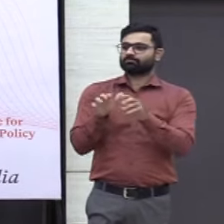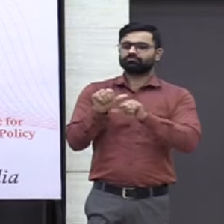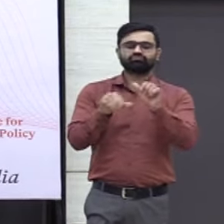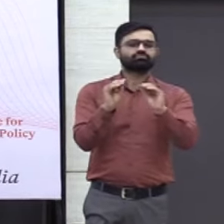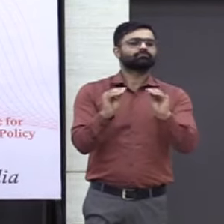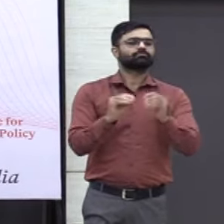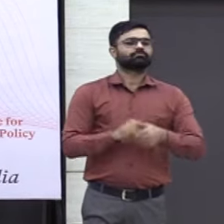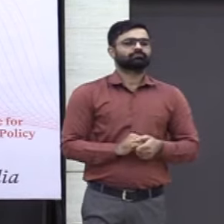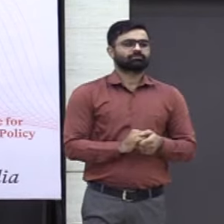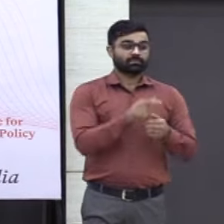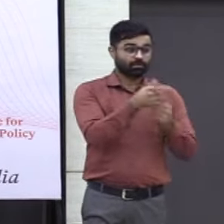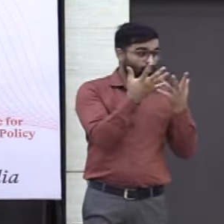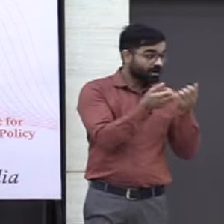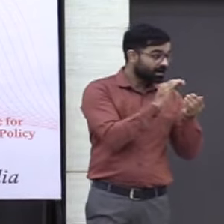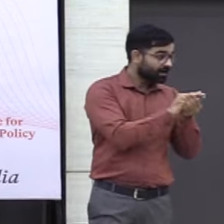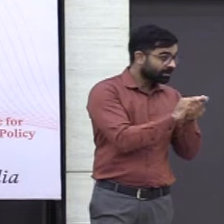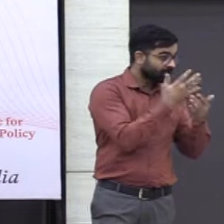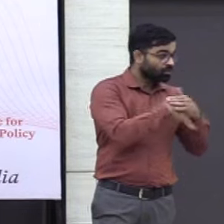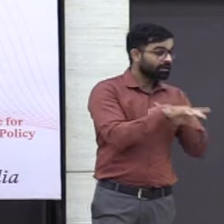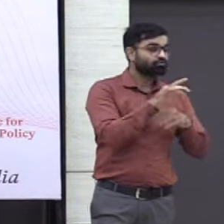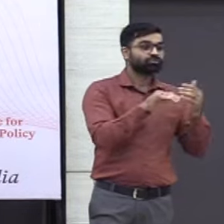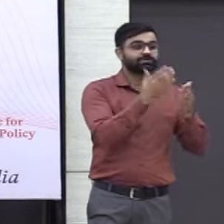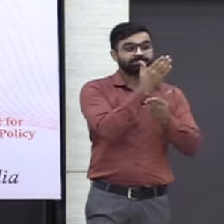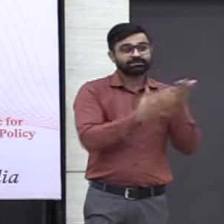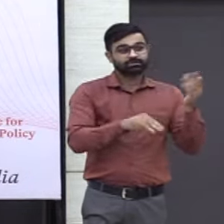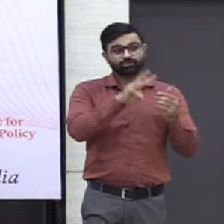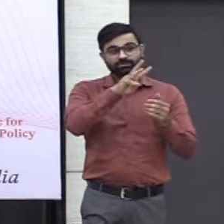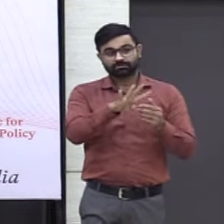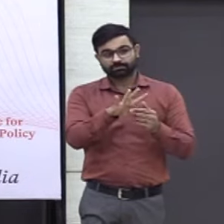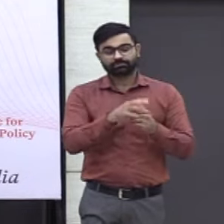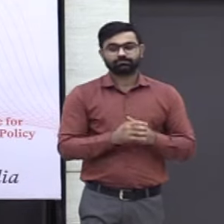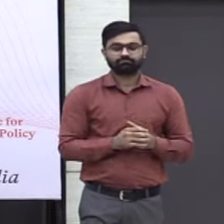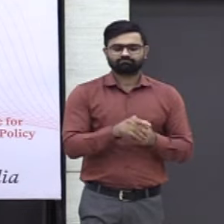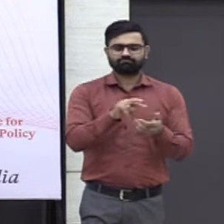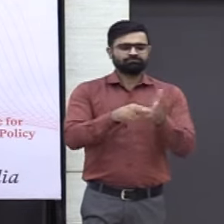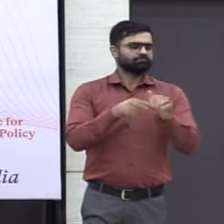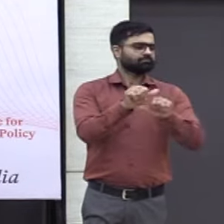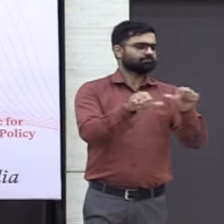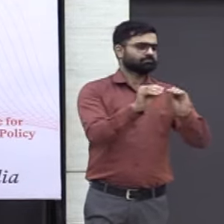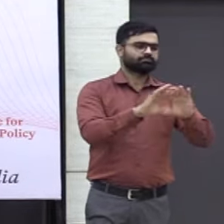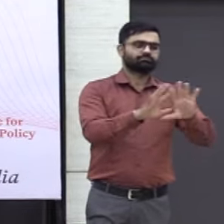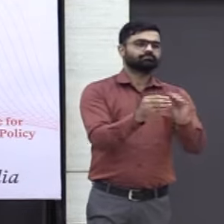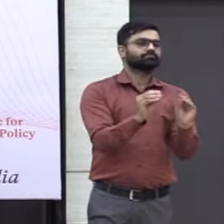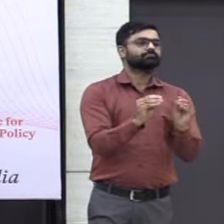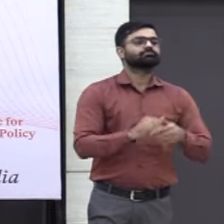procedure. What you have here in Section 35 is no procedure at all.